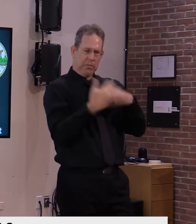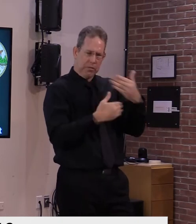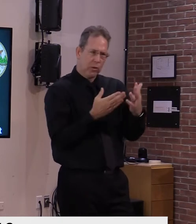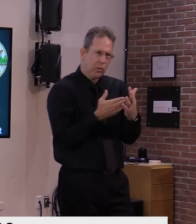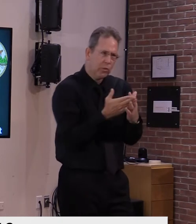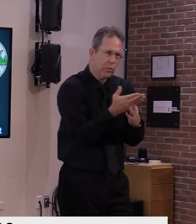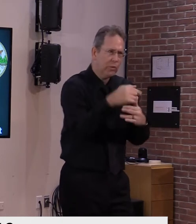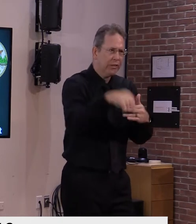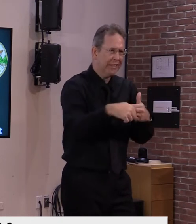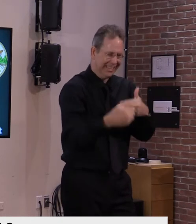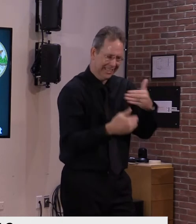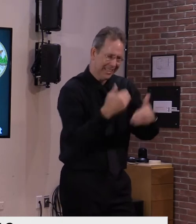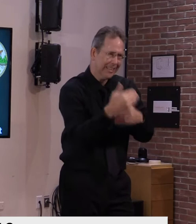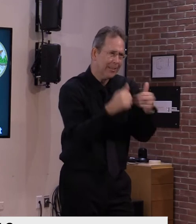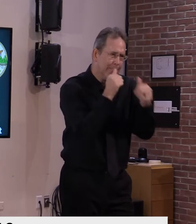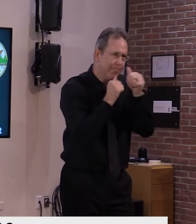ahead.